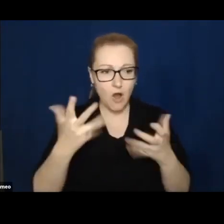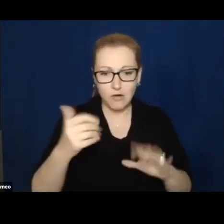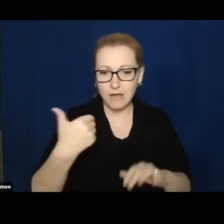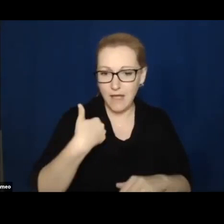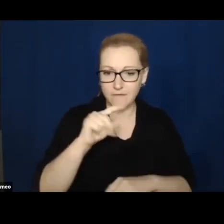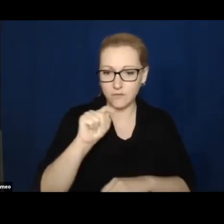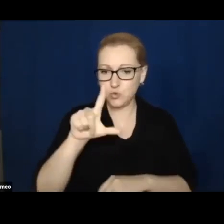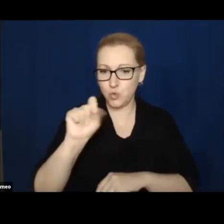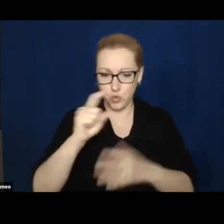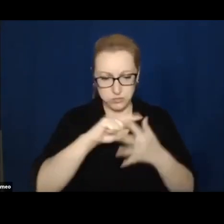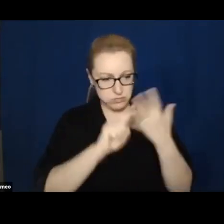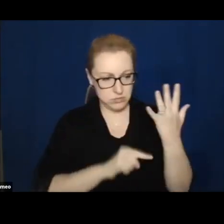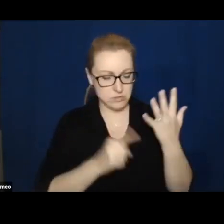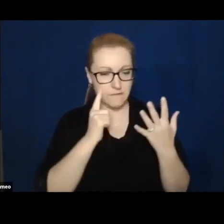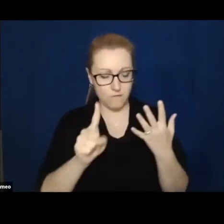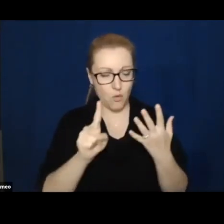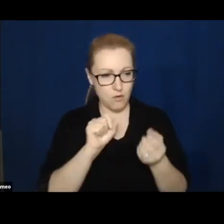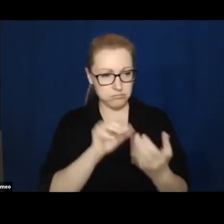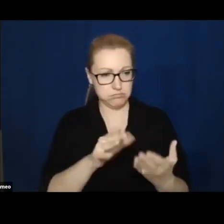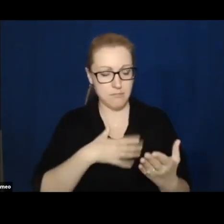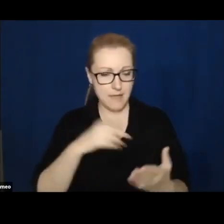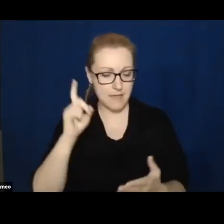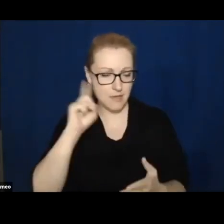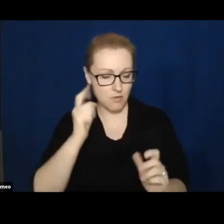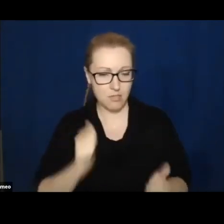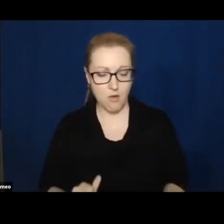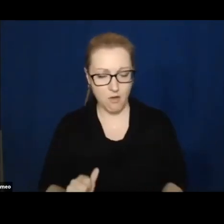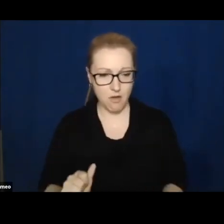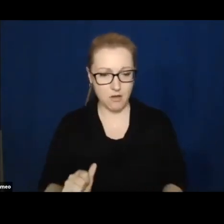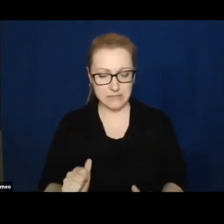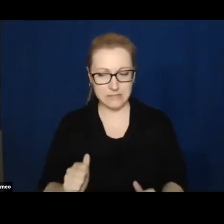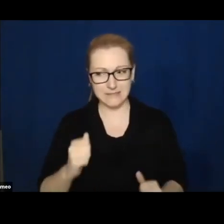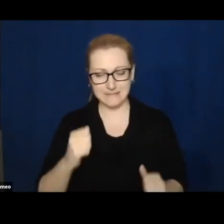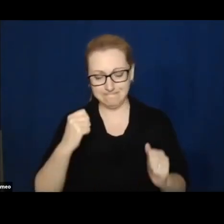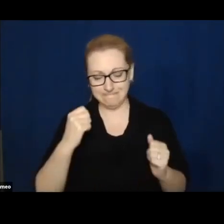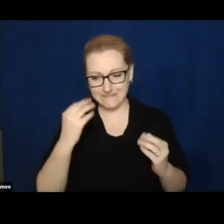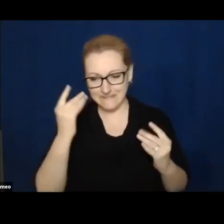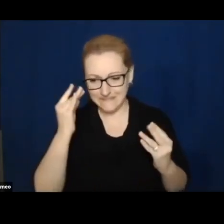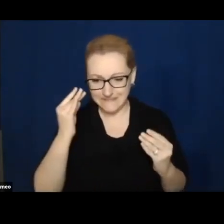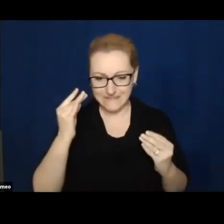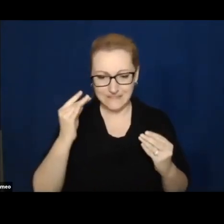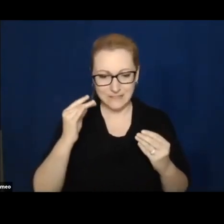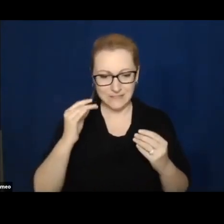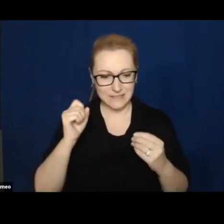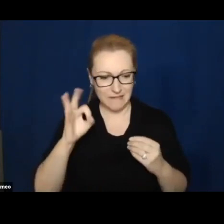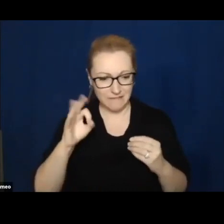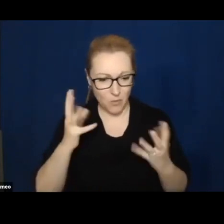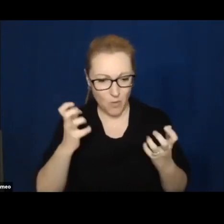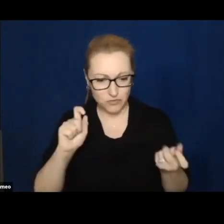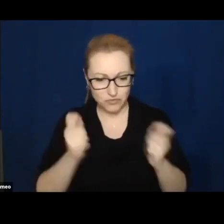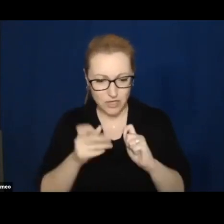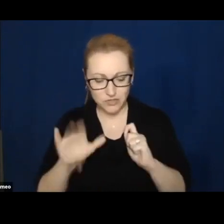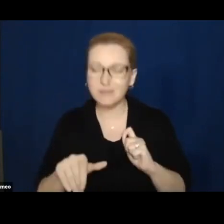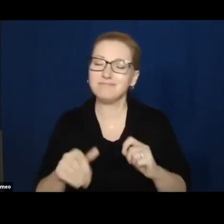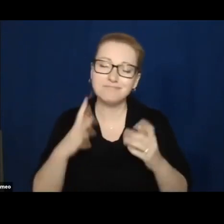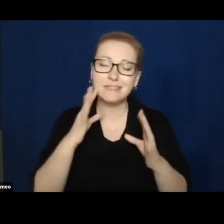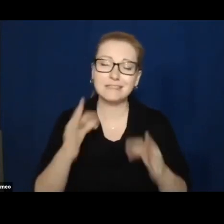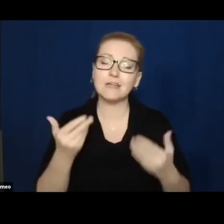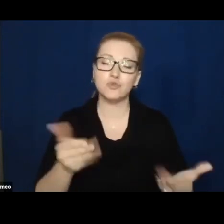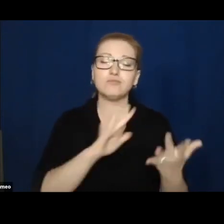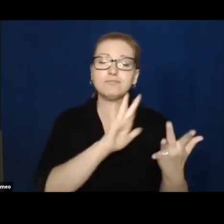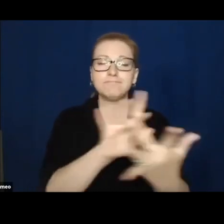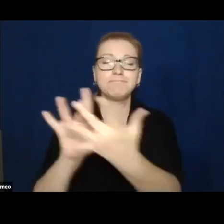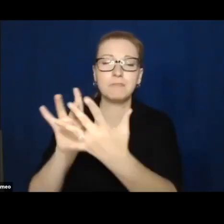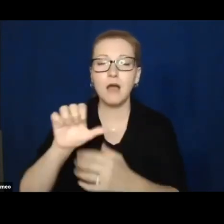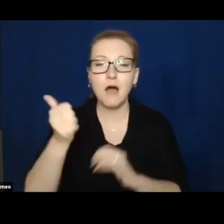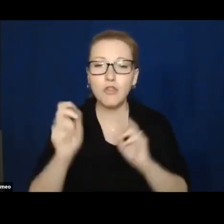comfortable. Do I want to change it up? I knew I needed to talk to more people who were cochlear implant recipients. But within minutes